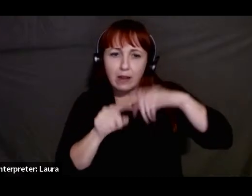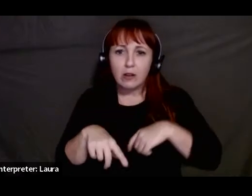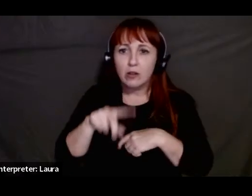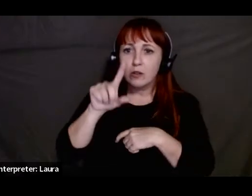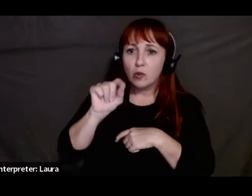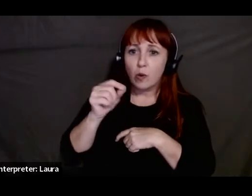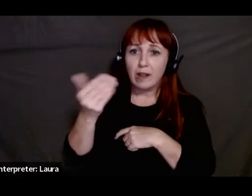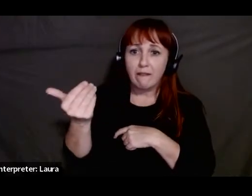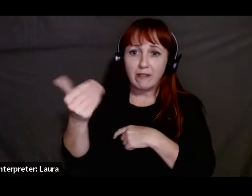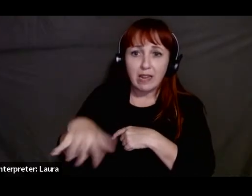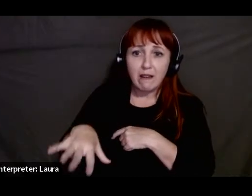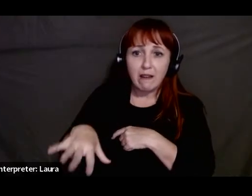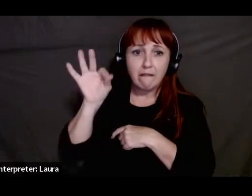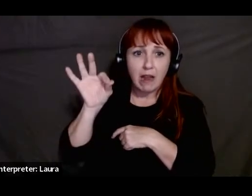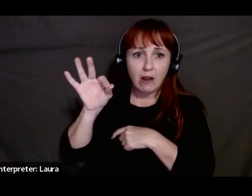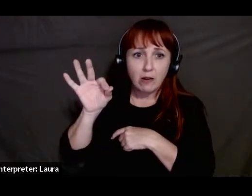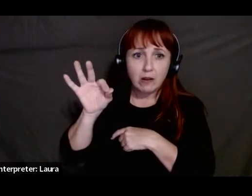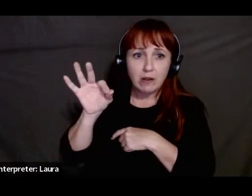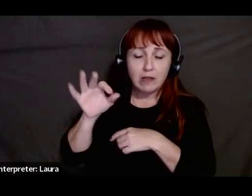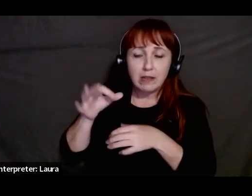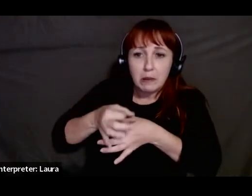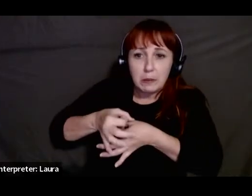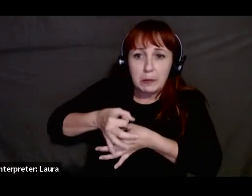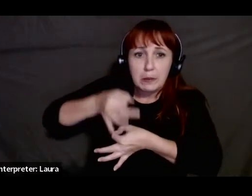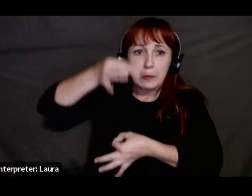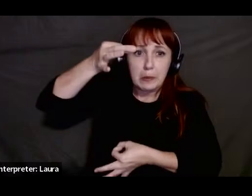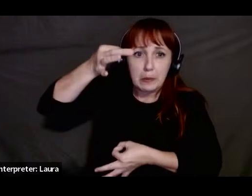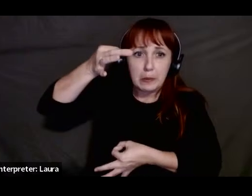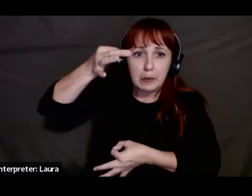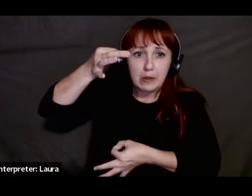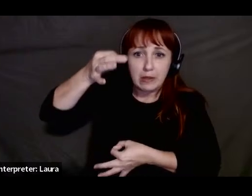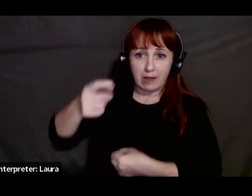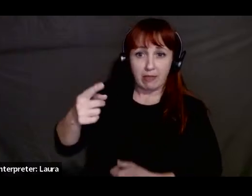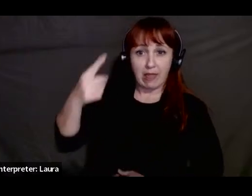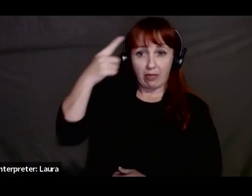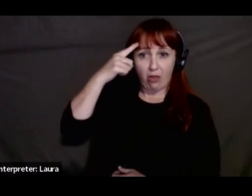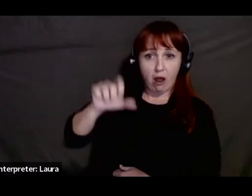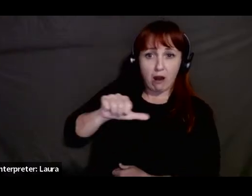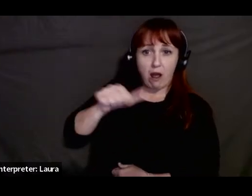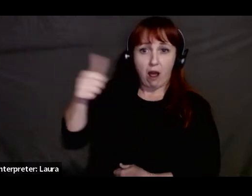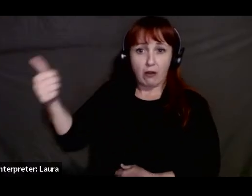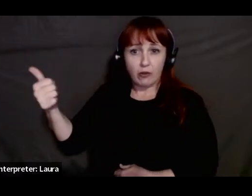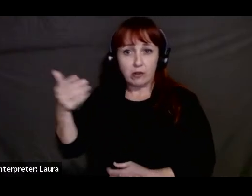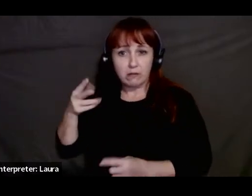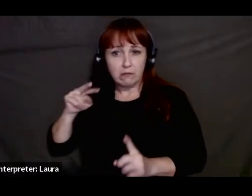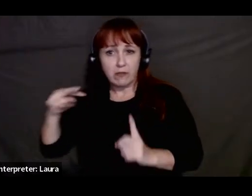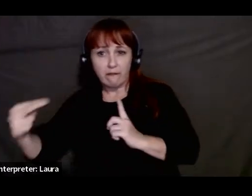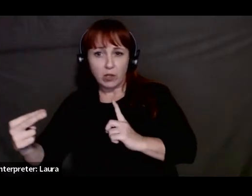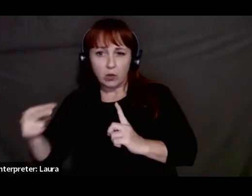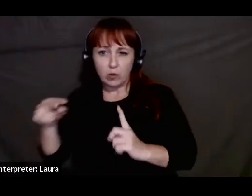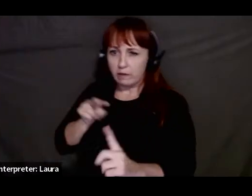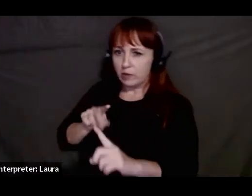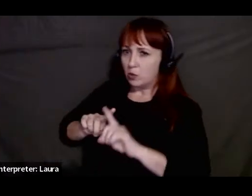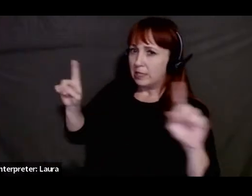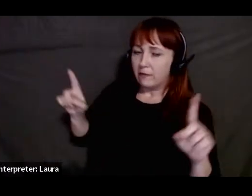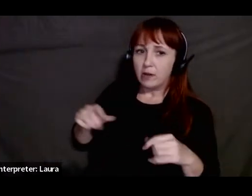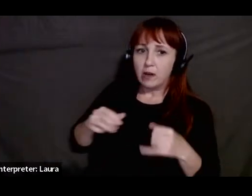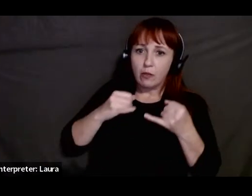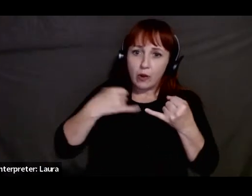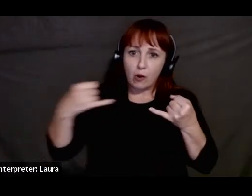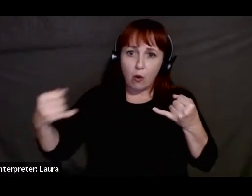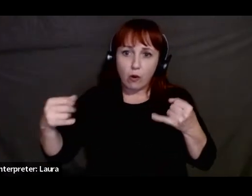2015, the carrying stick, which I think is something else that I saw. The cordage of the